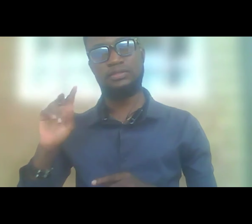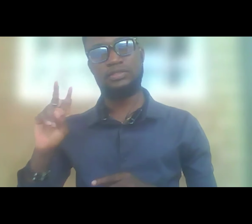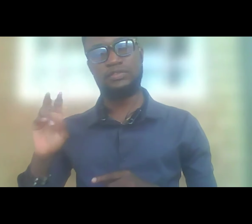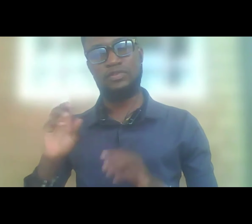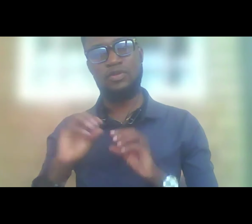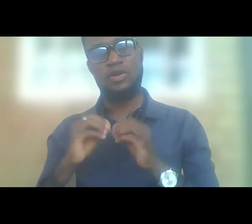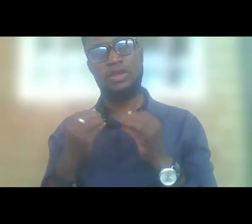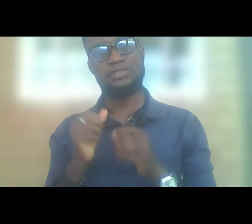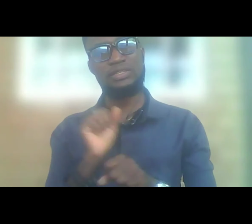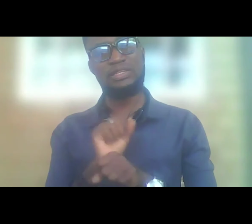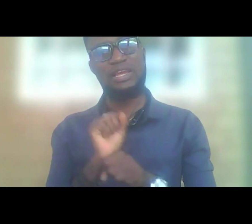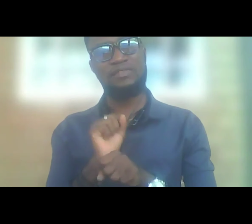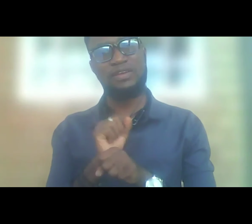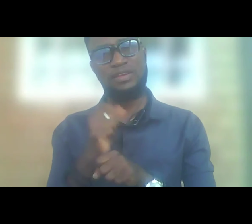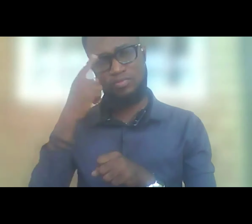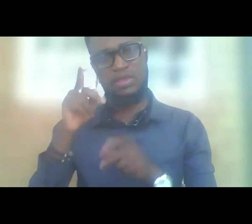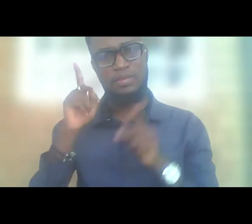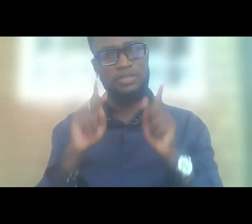Children Association, Malawi.